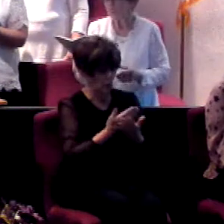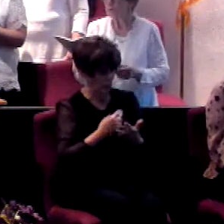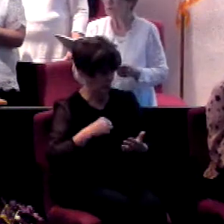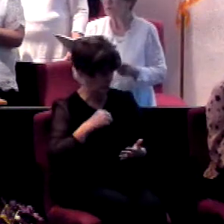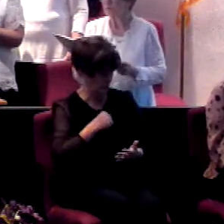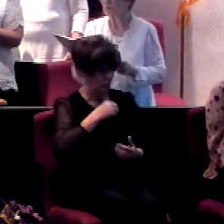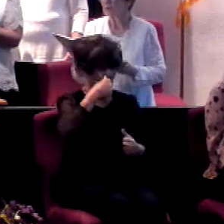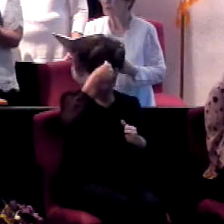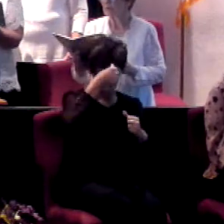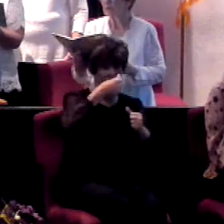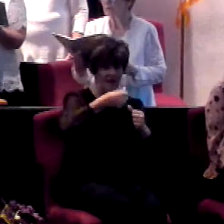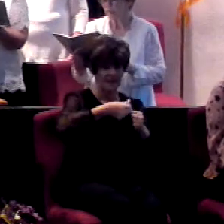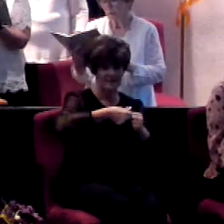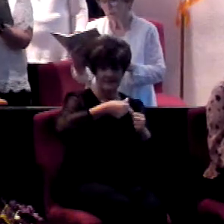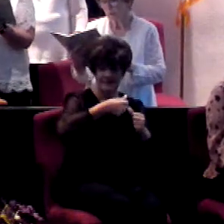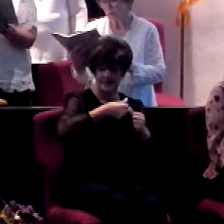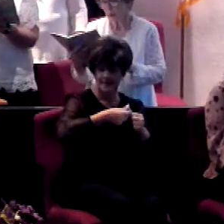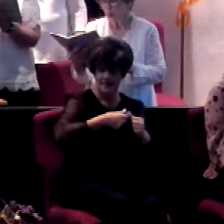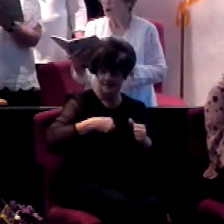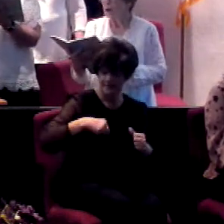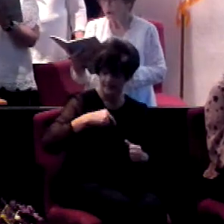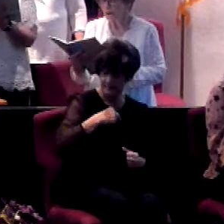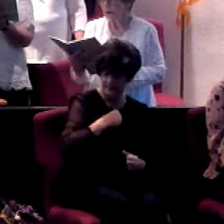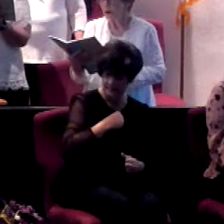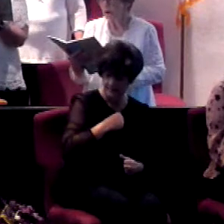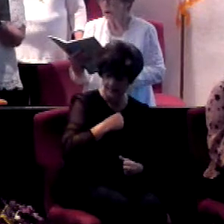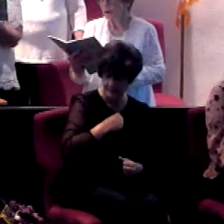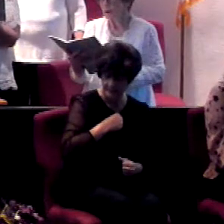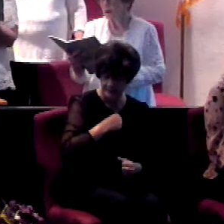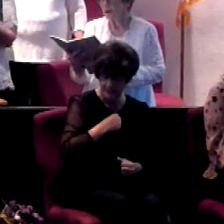of this?